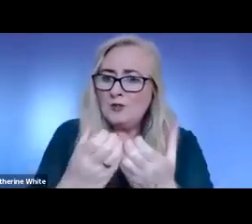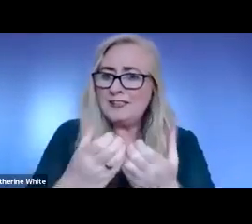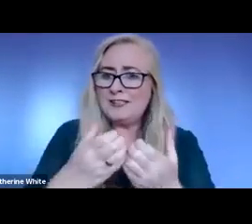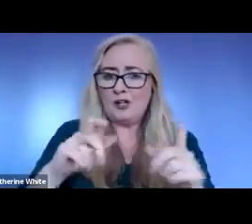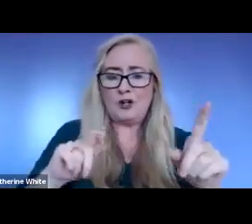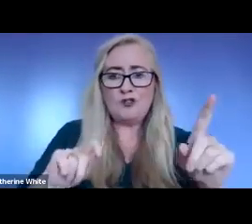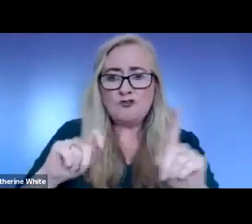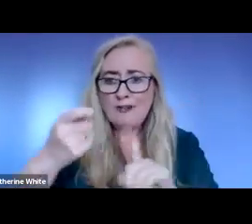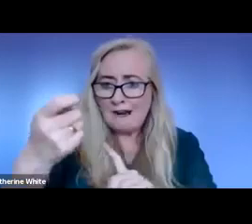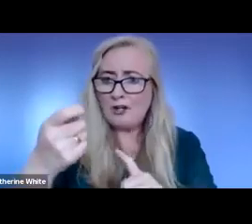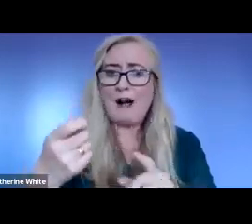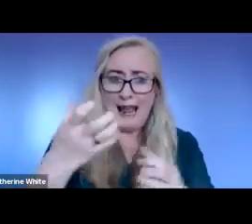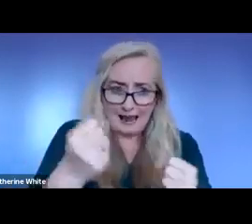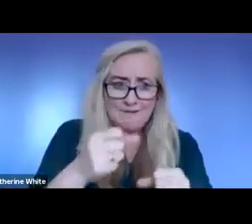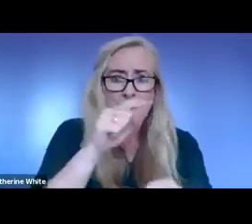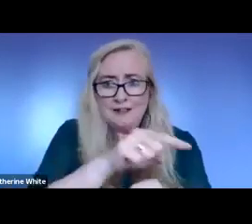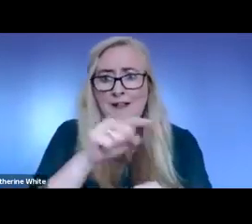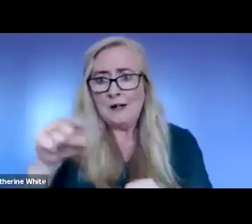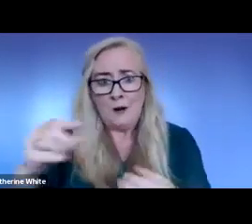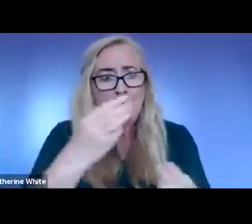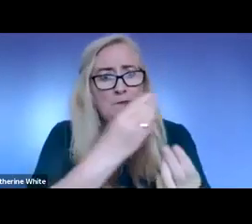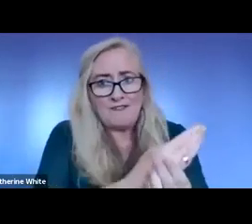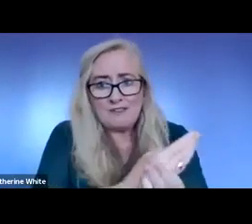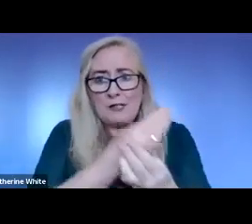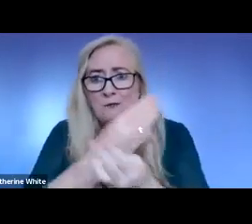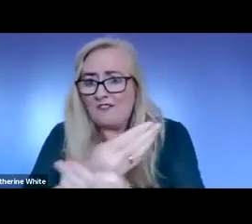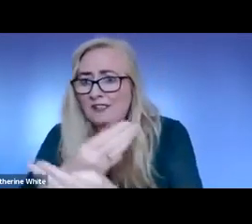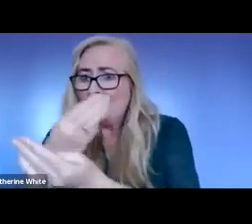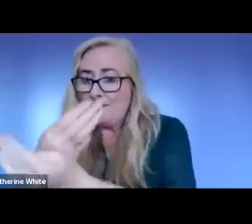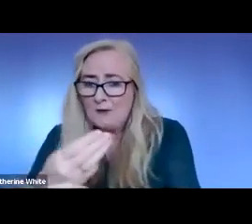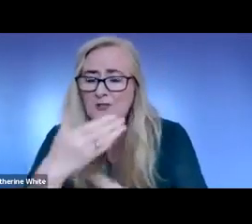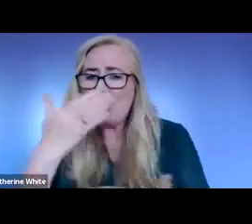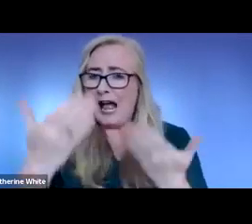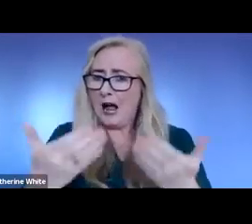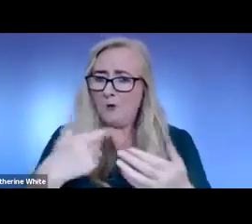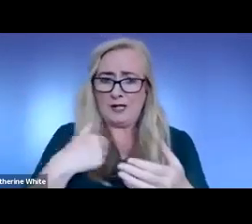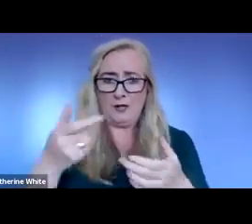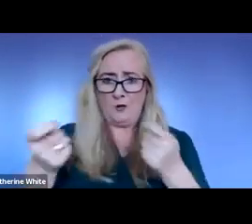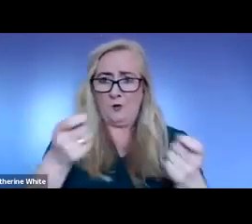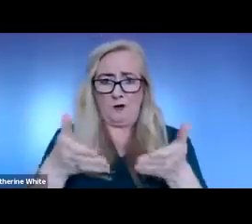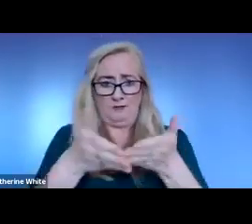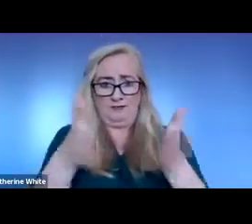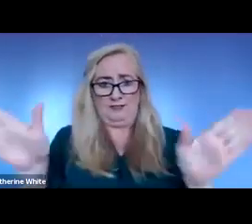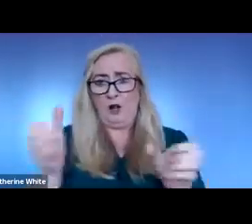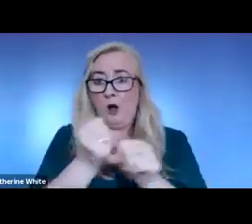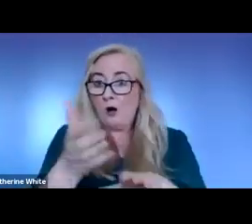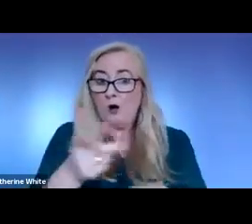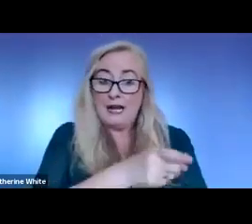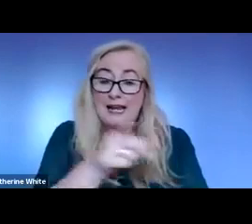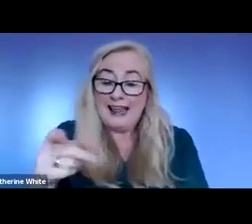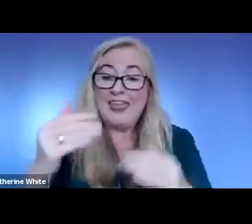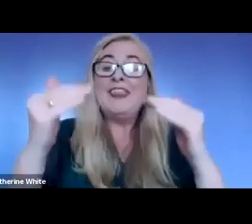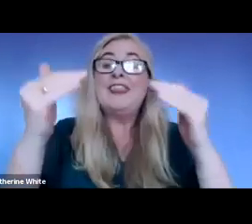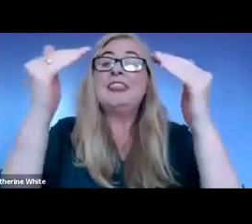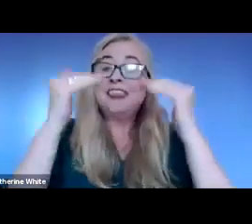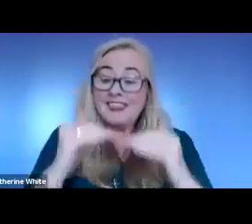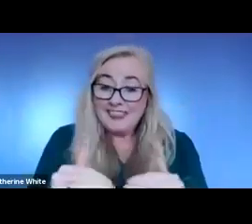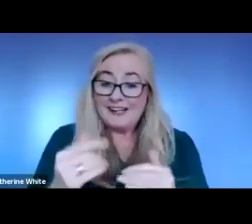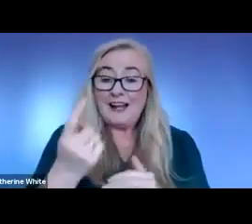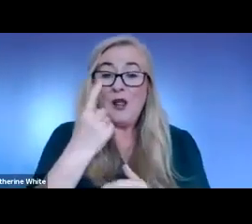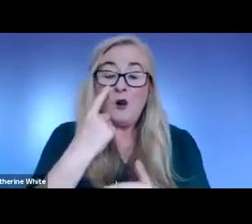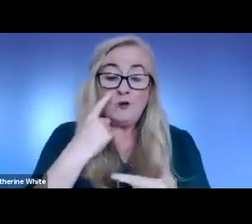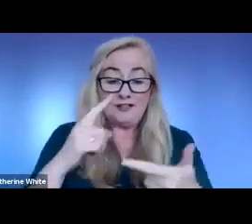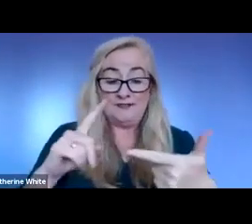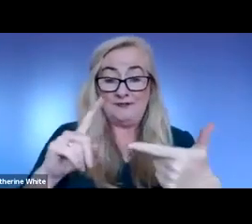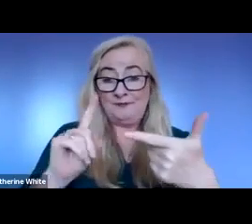rates of poverty. And we need to look at how we can overall address that. Then we need to look, as the second pillar of the